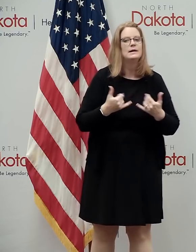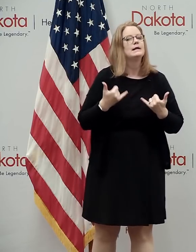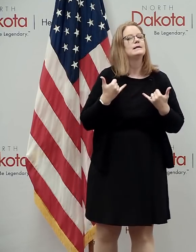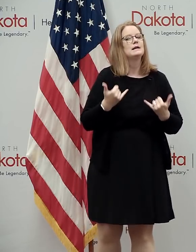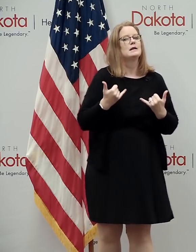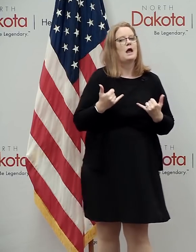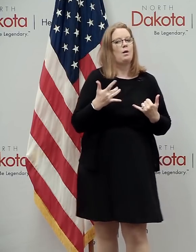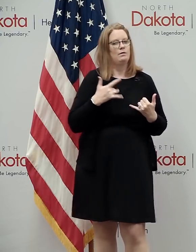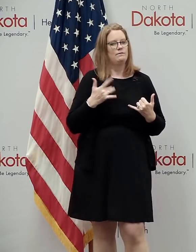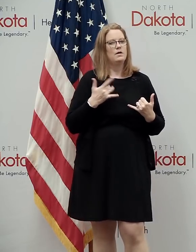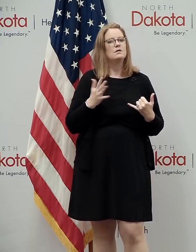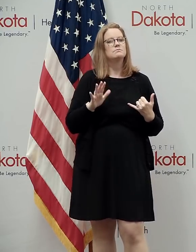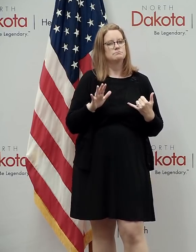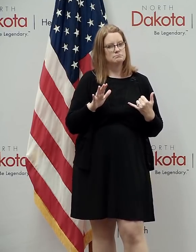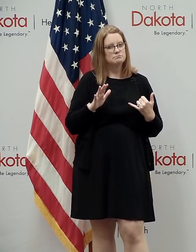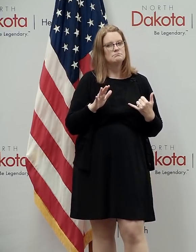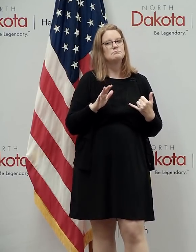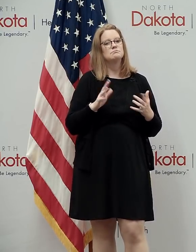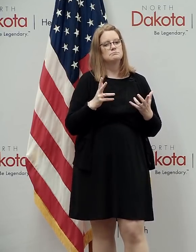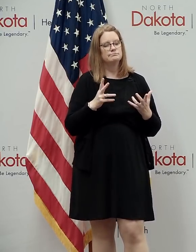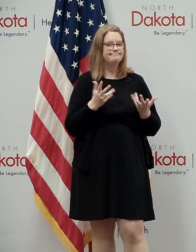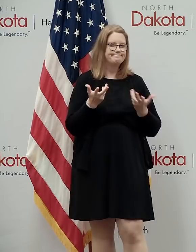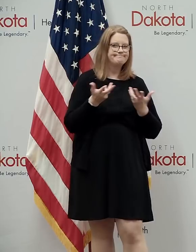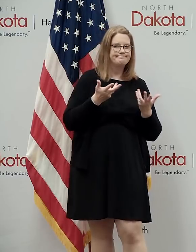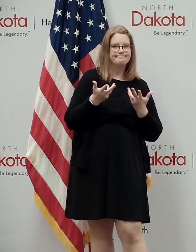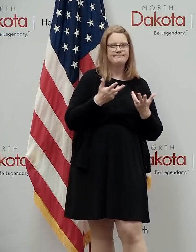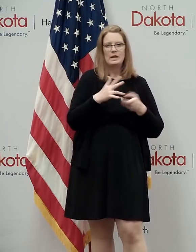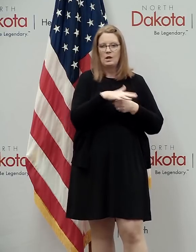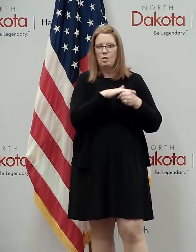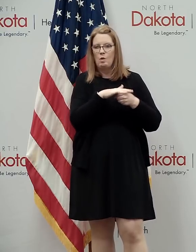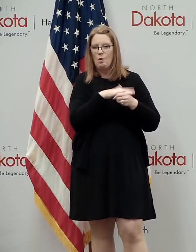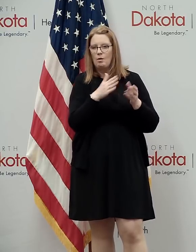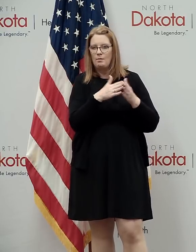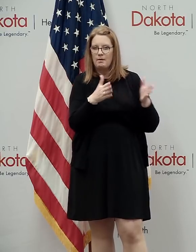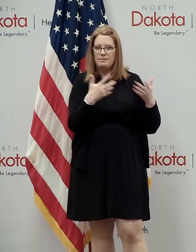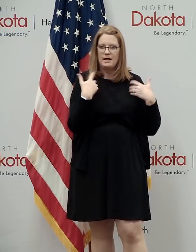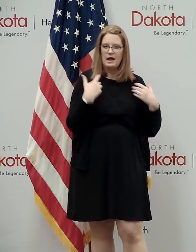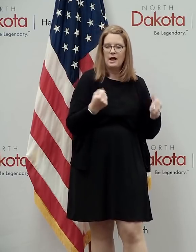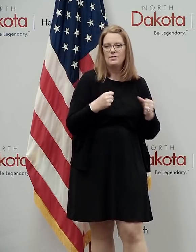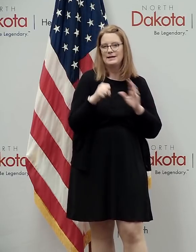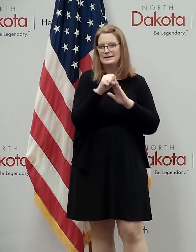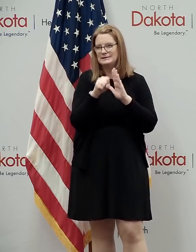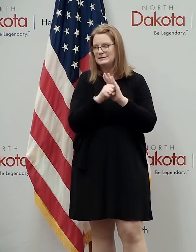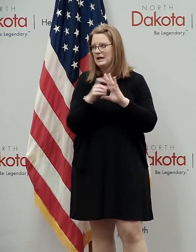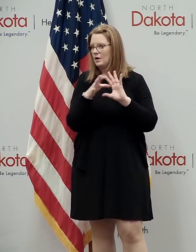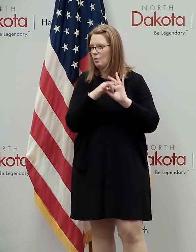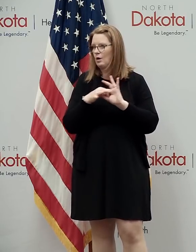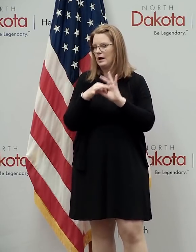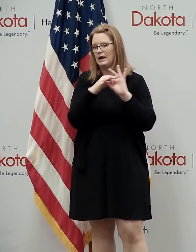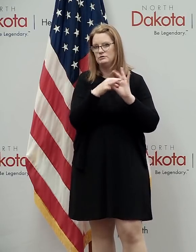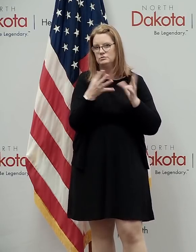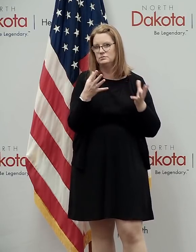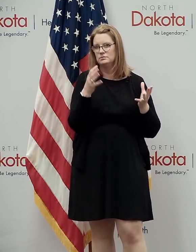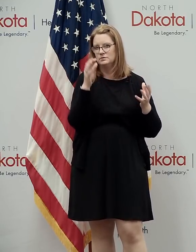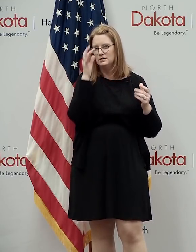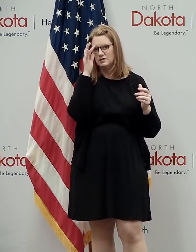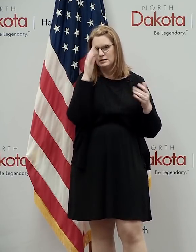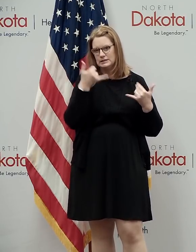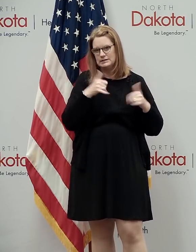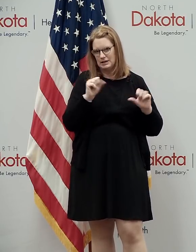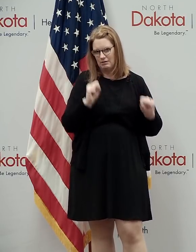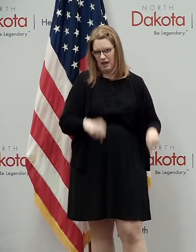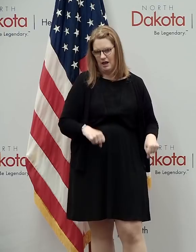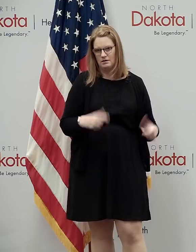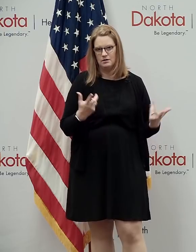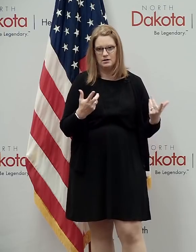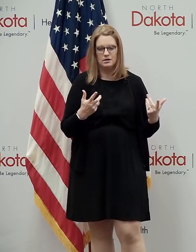believe we can just manage it through the relationships and the local public health and the state coordination, which we have right now. And